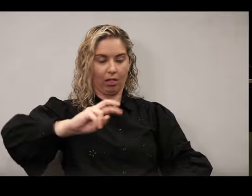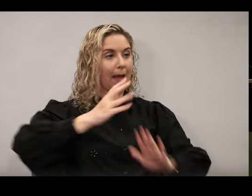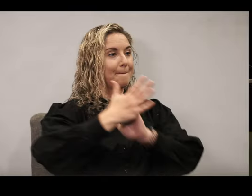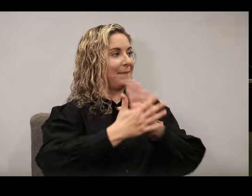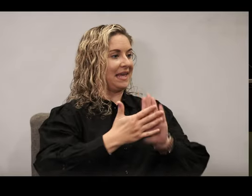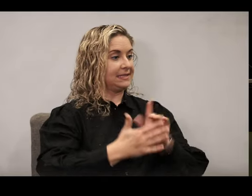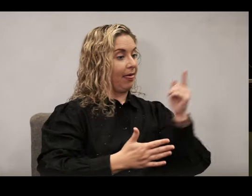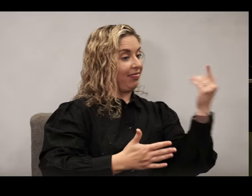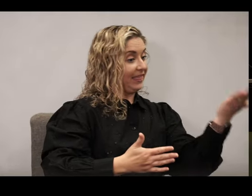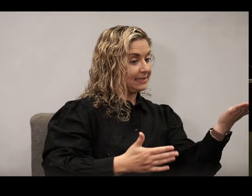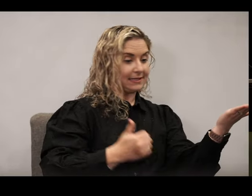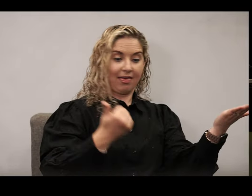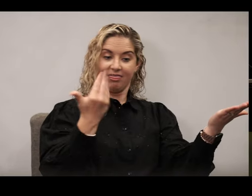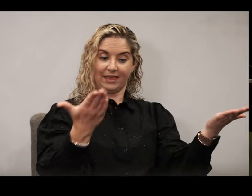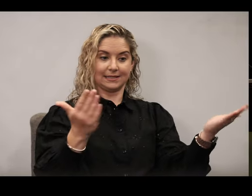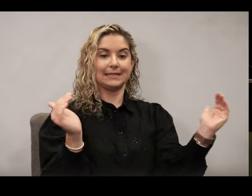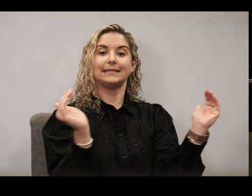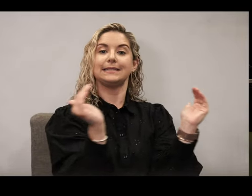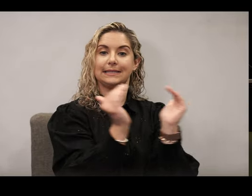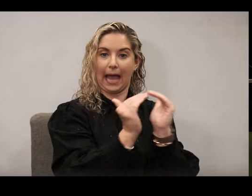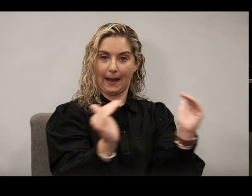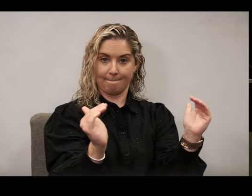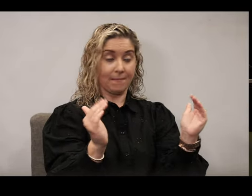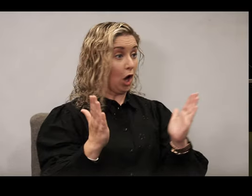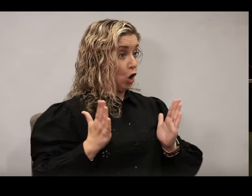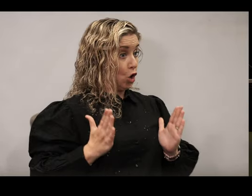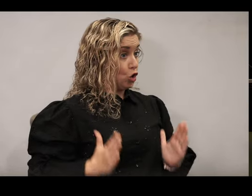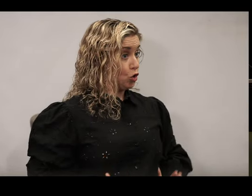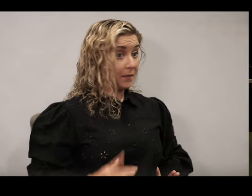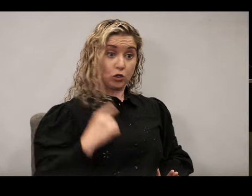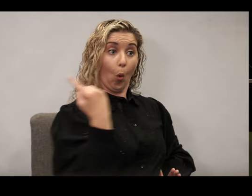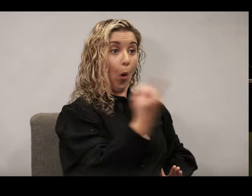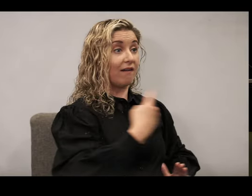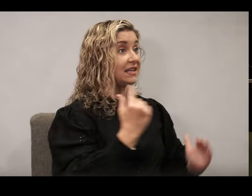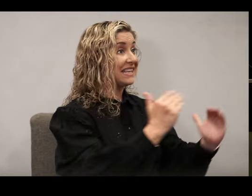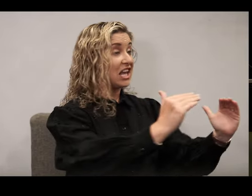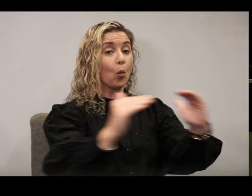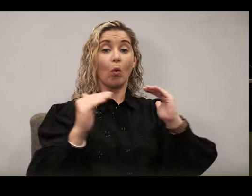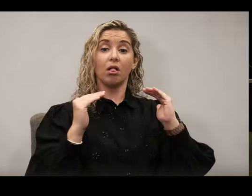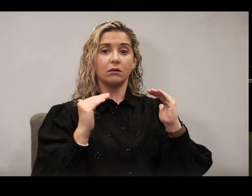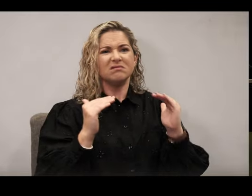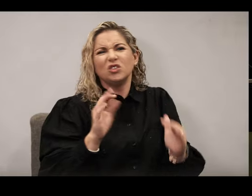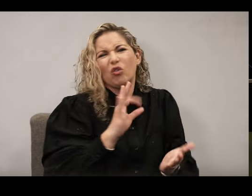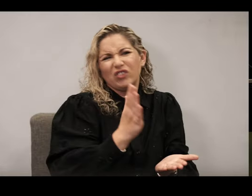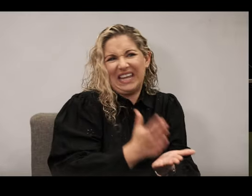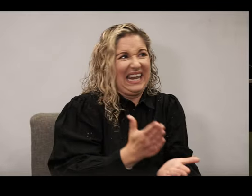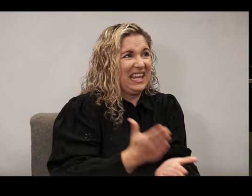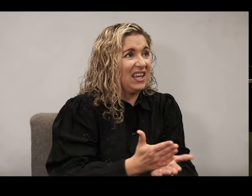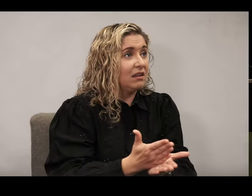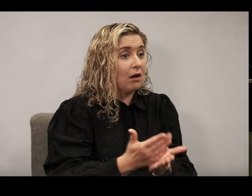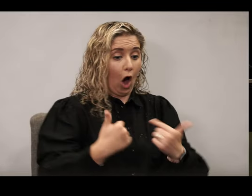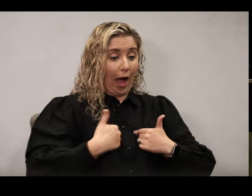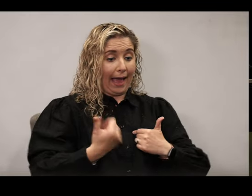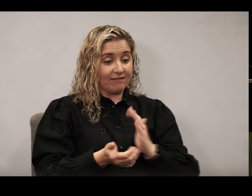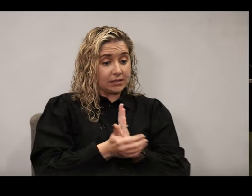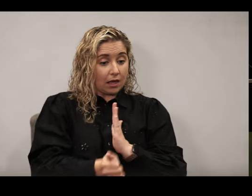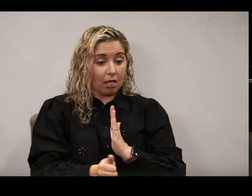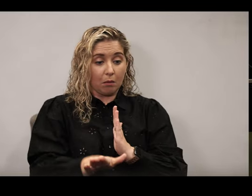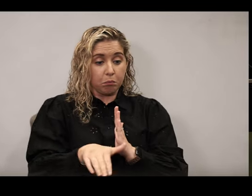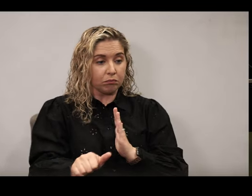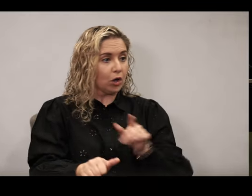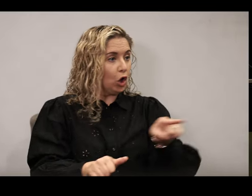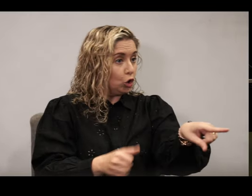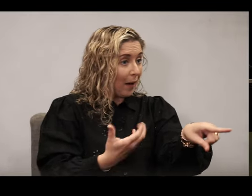same. In what way are humans equal? Well, we're not equally good at everything, are we? That's why we have average and